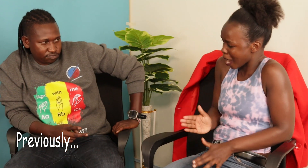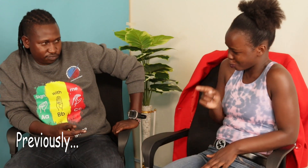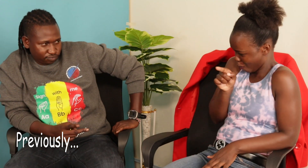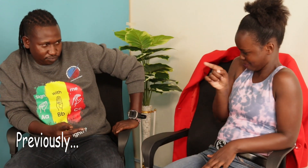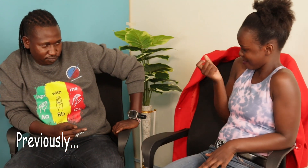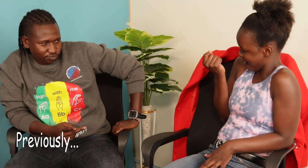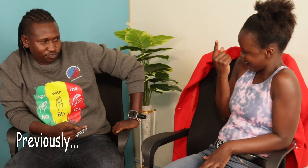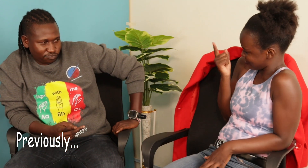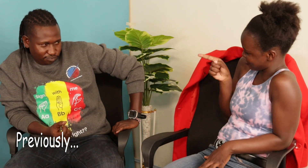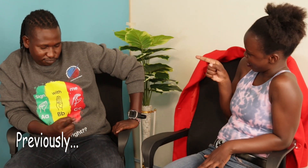it depends.